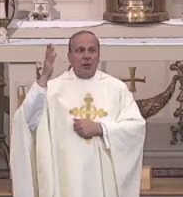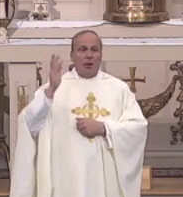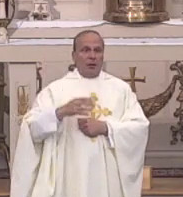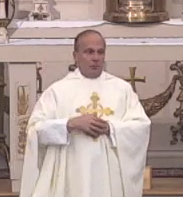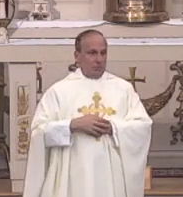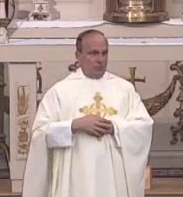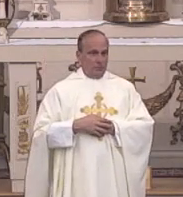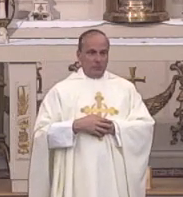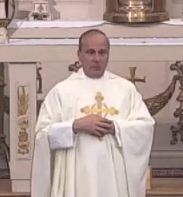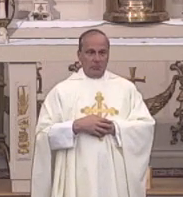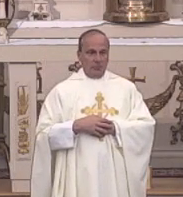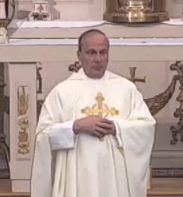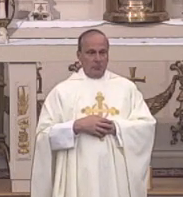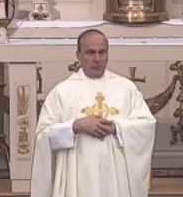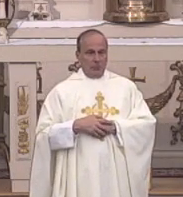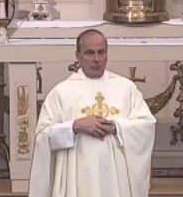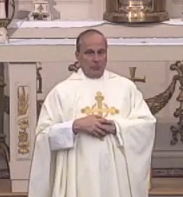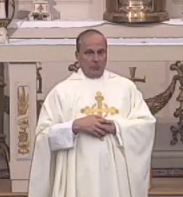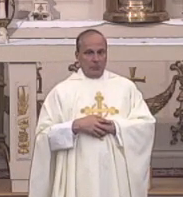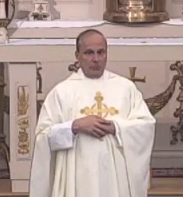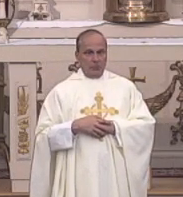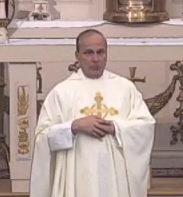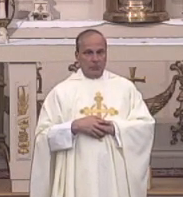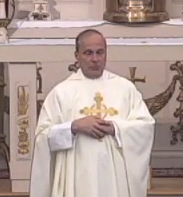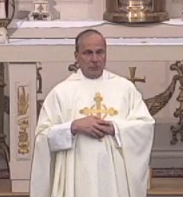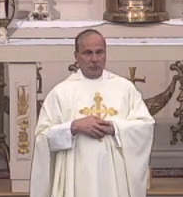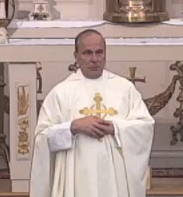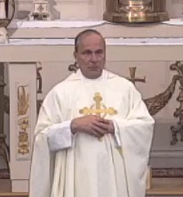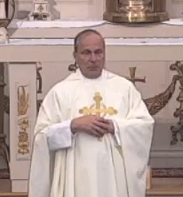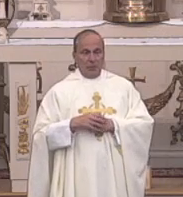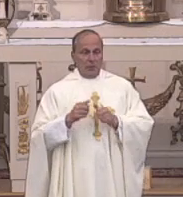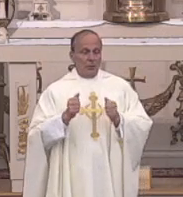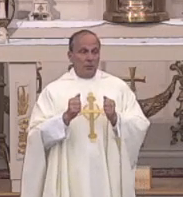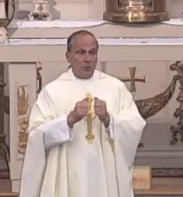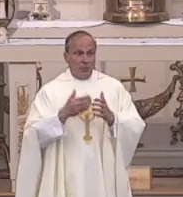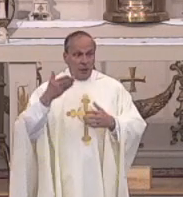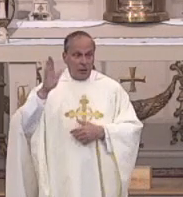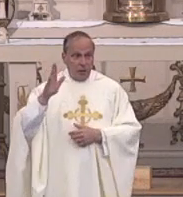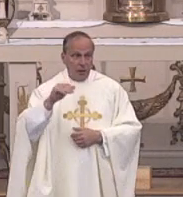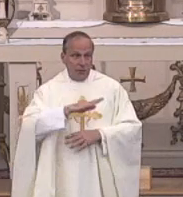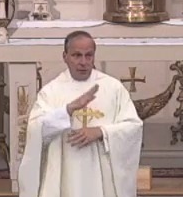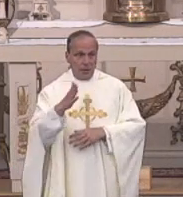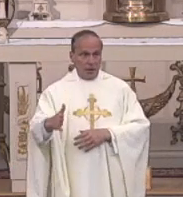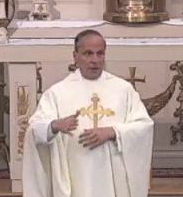never satisfied. We're always longing.